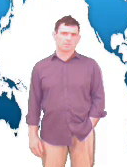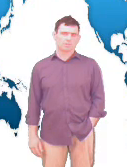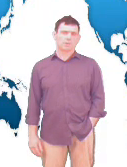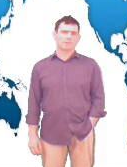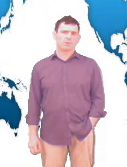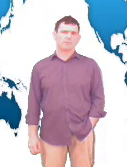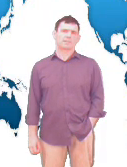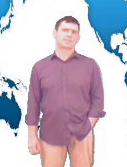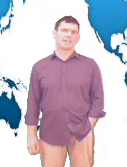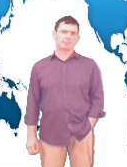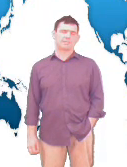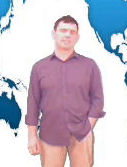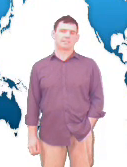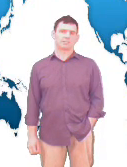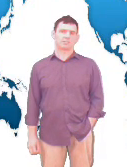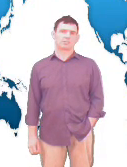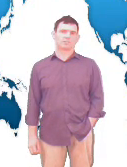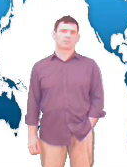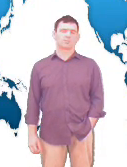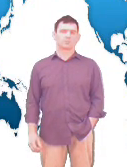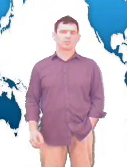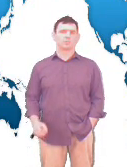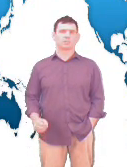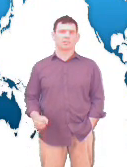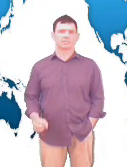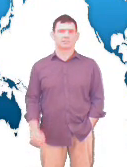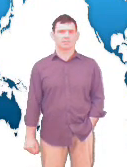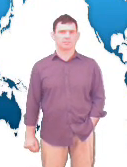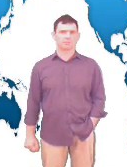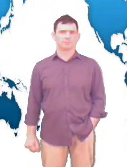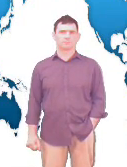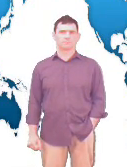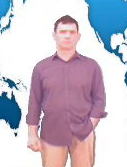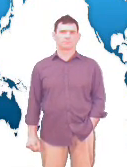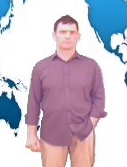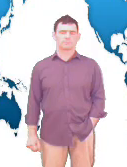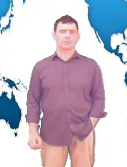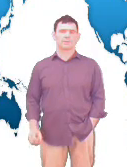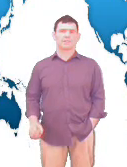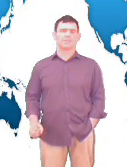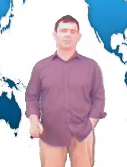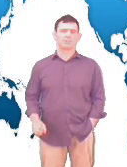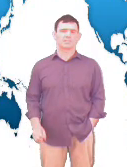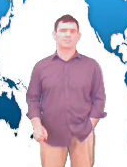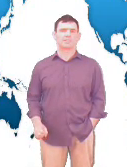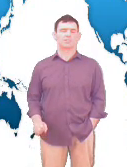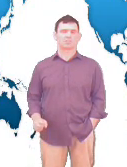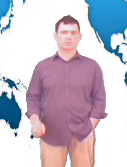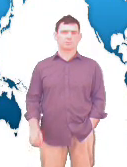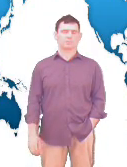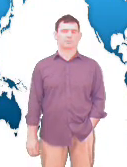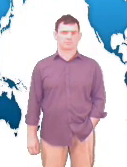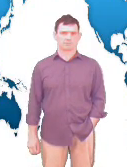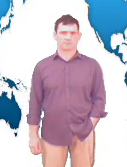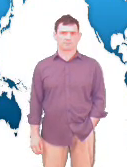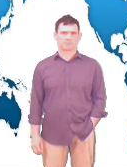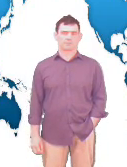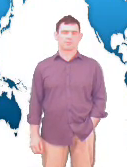So have you ever sabotaged something you would like to do by giving yourself excuses